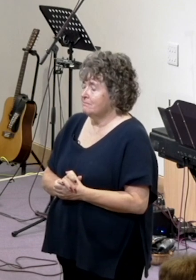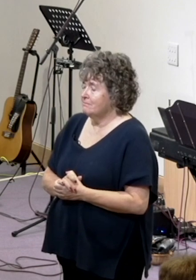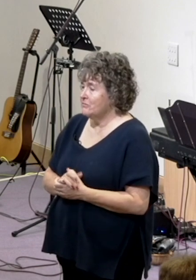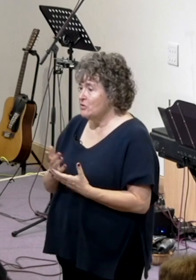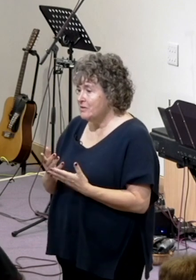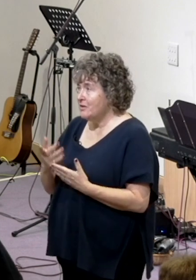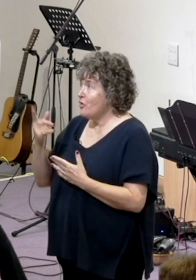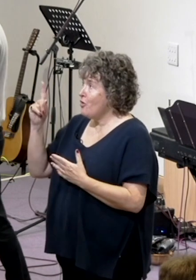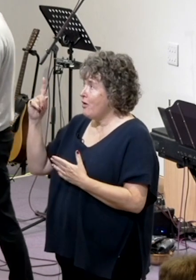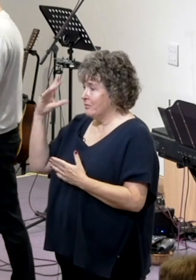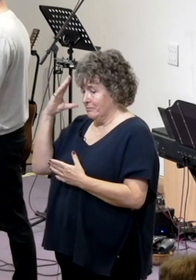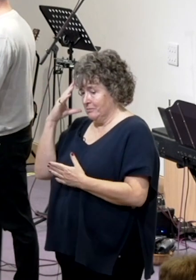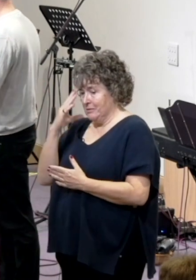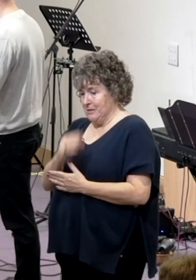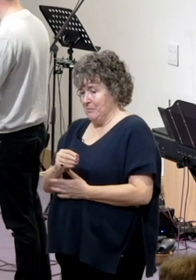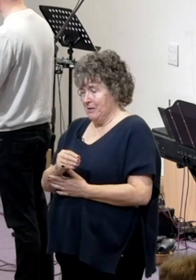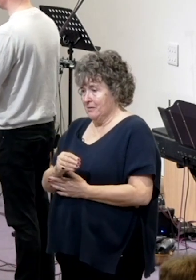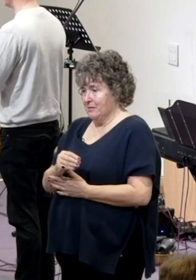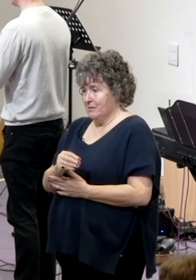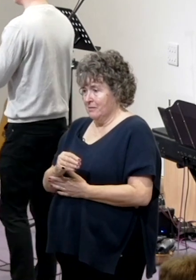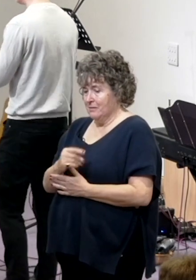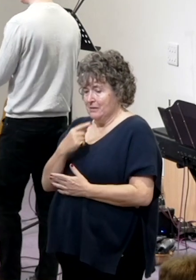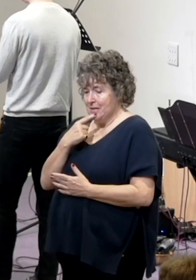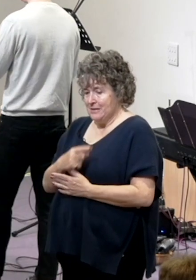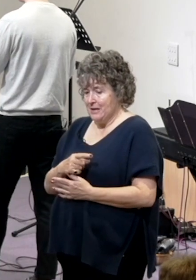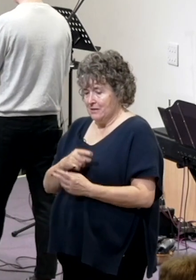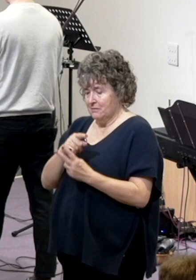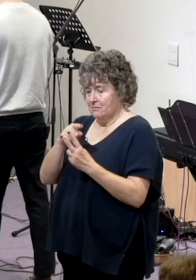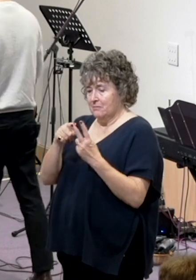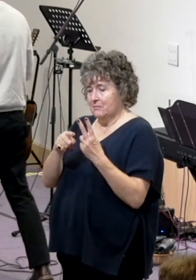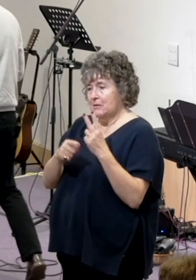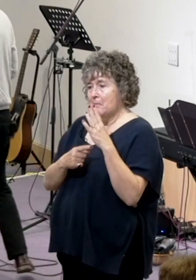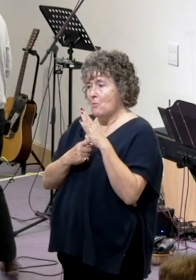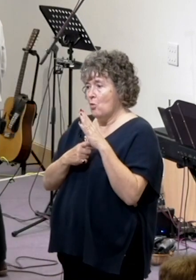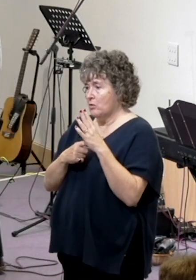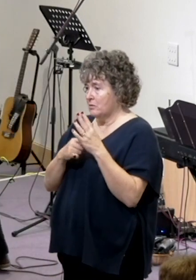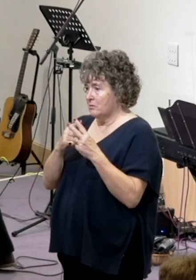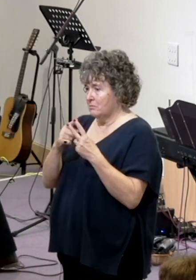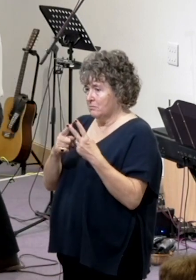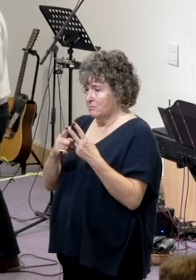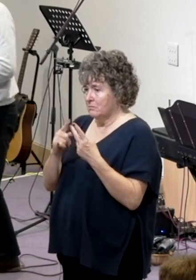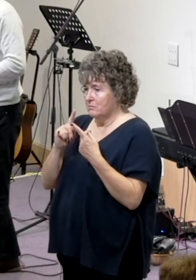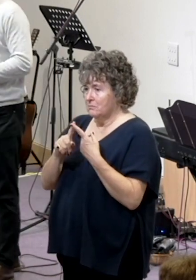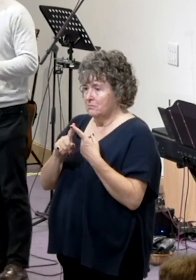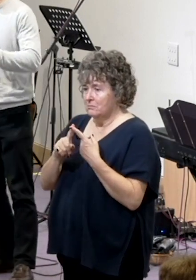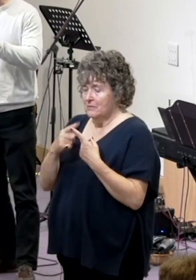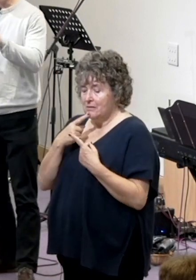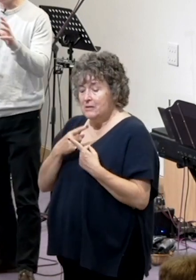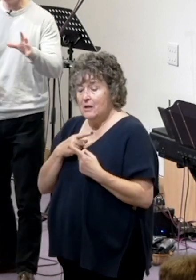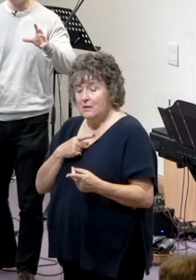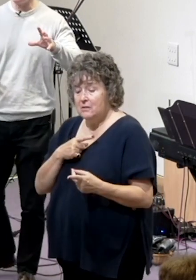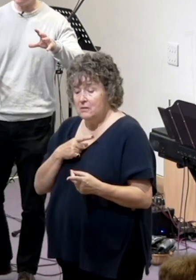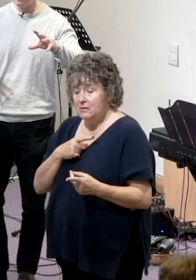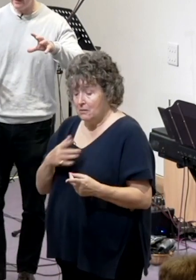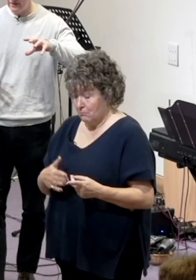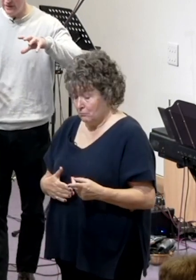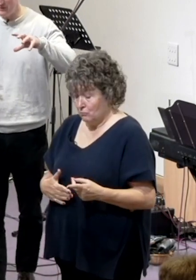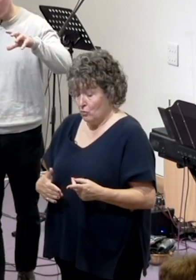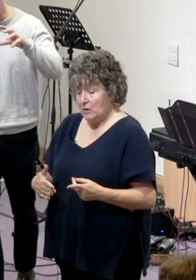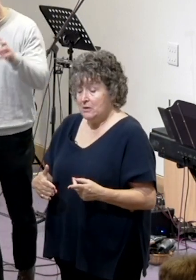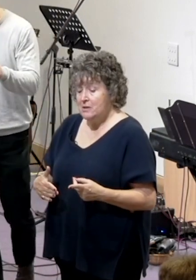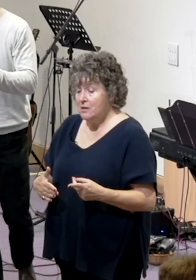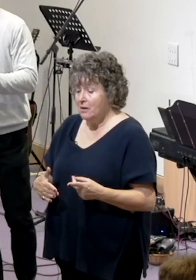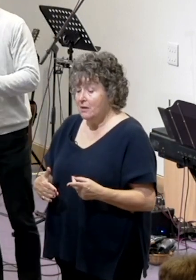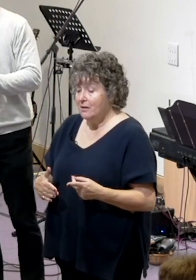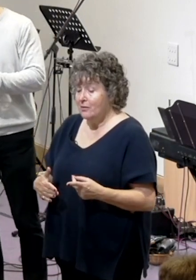See, when God speaks to him, he tells him two really important things. First of all, he tells him this pregnancy is